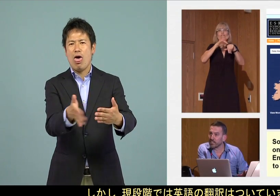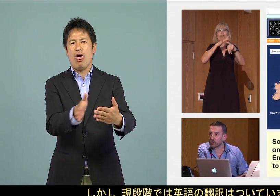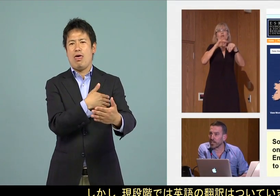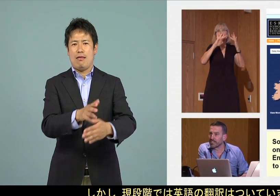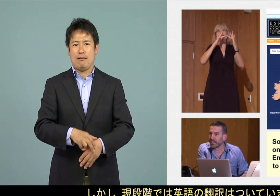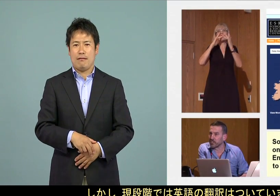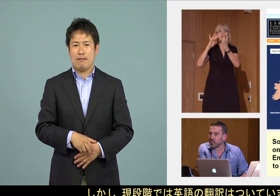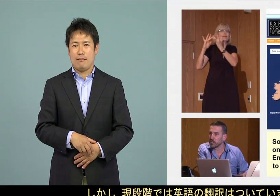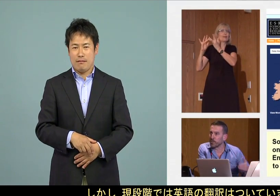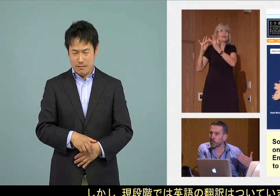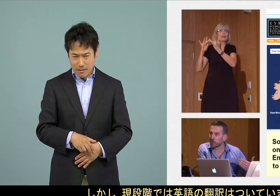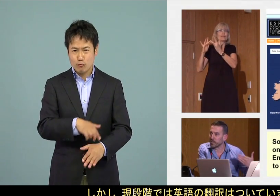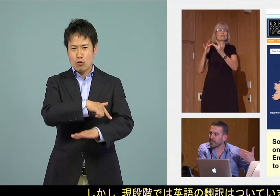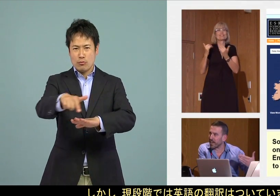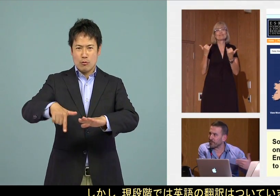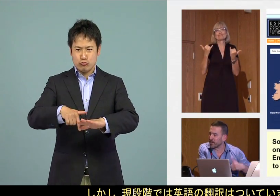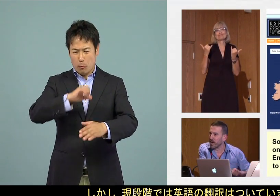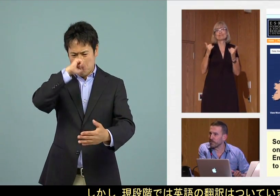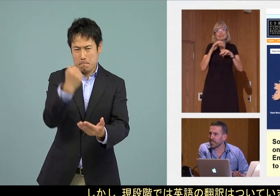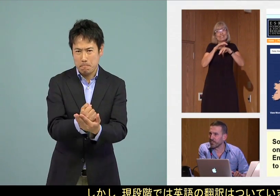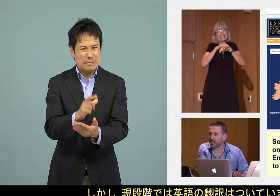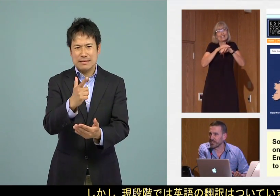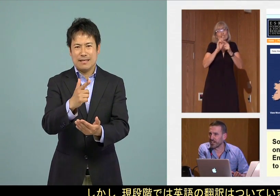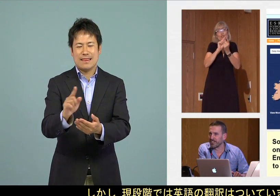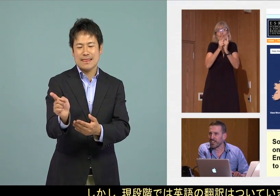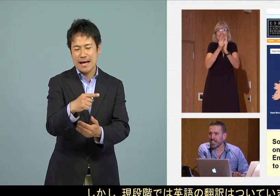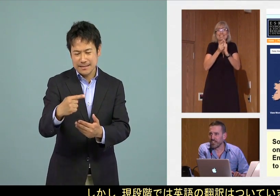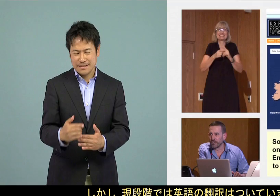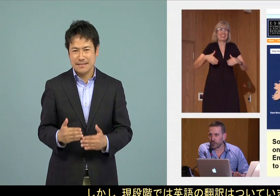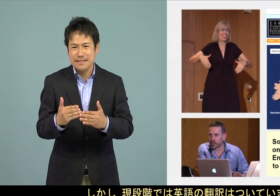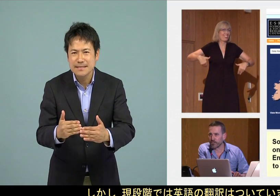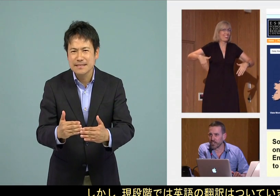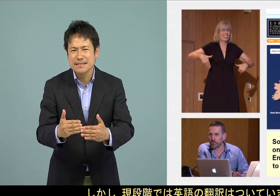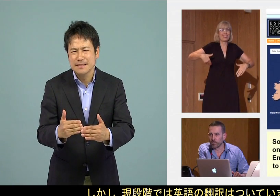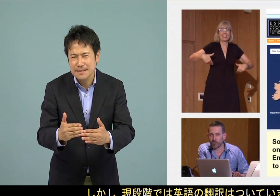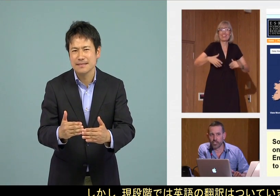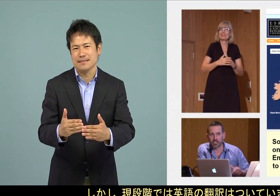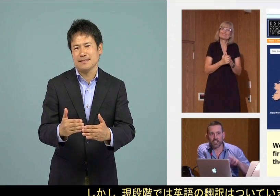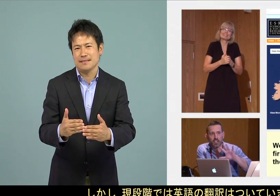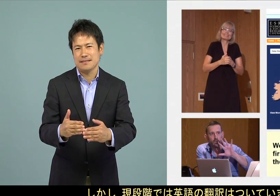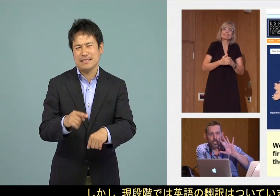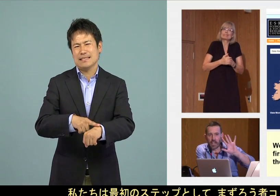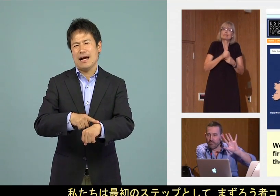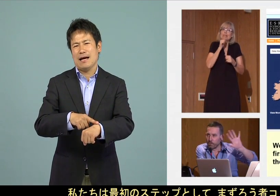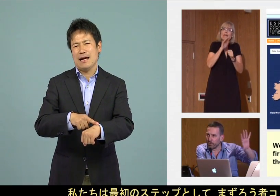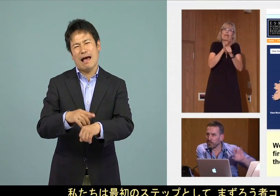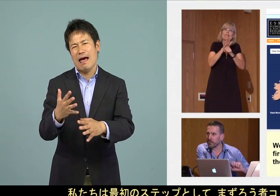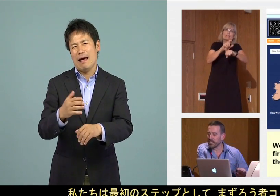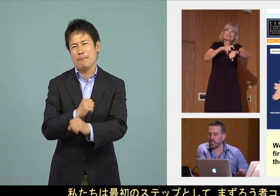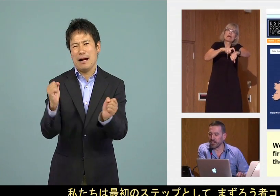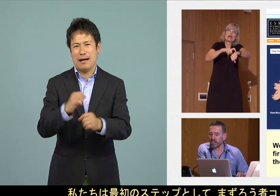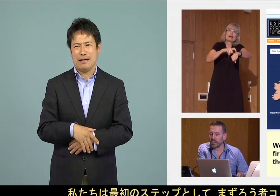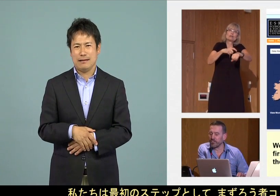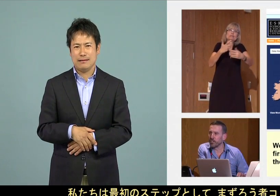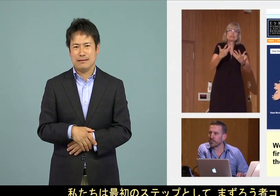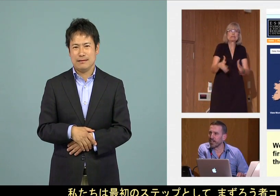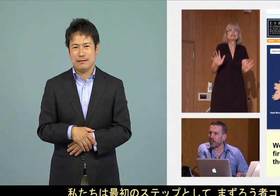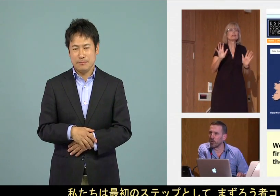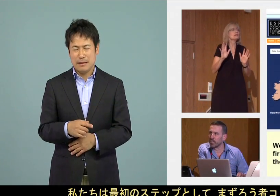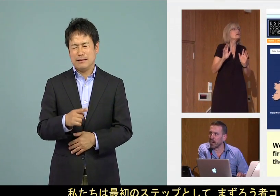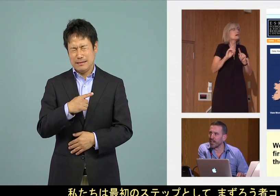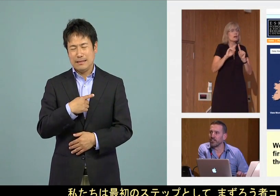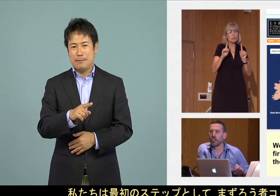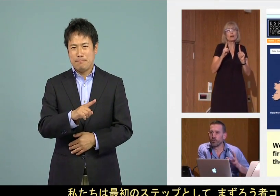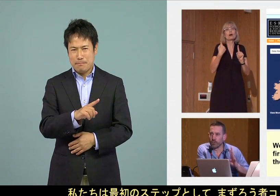no English translations because we didn't have time to get this done in the first phase of the project. We have put the video